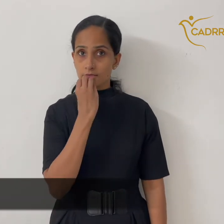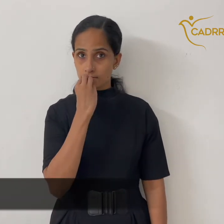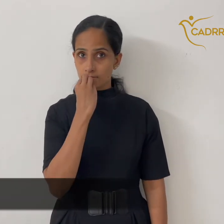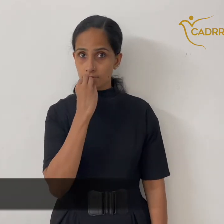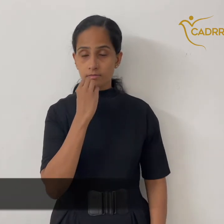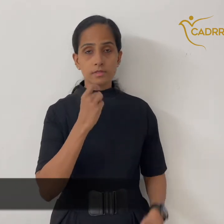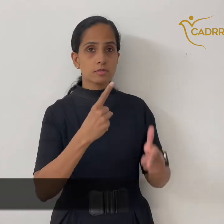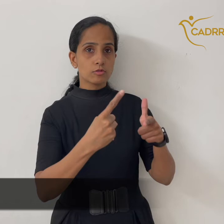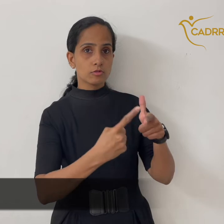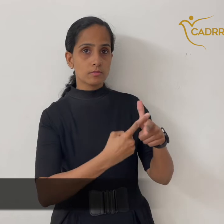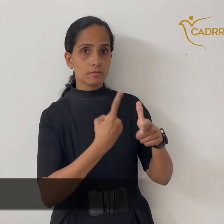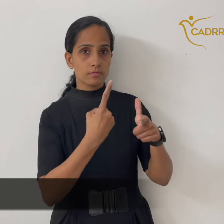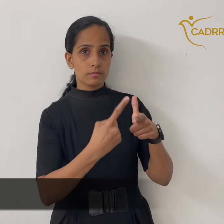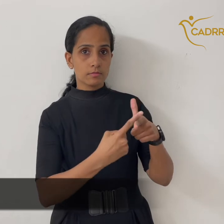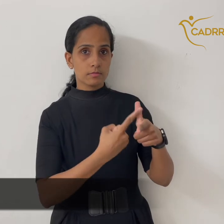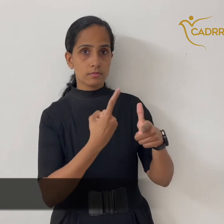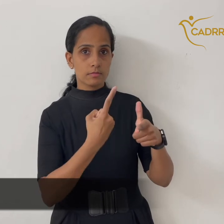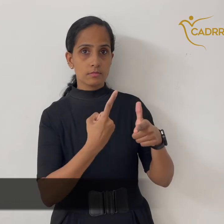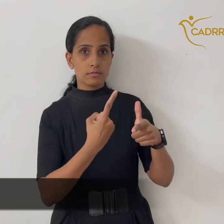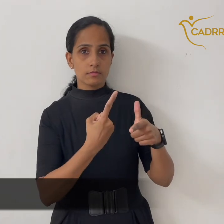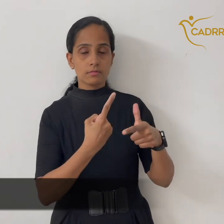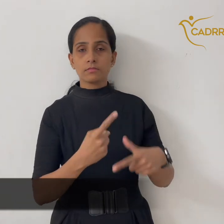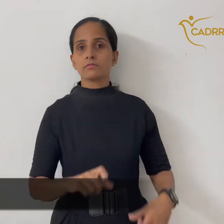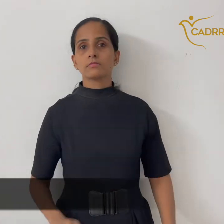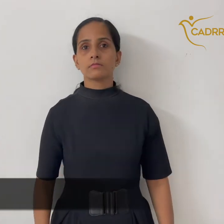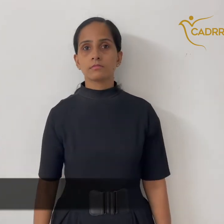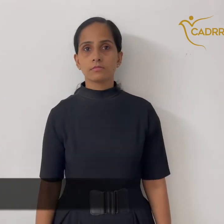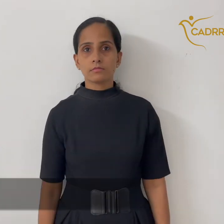Jaipur, sign and J.